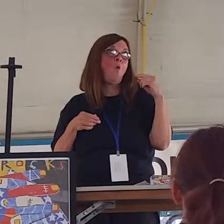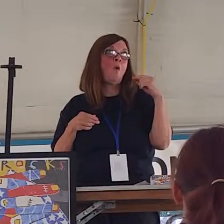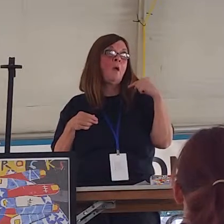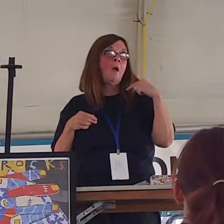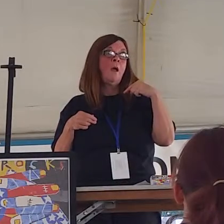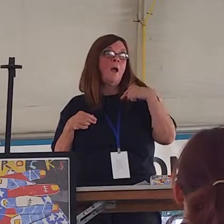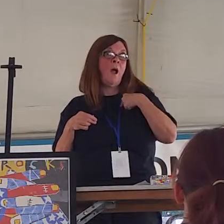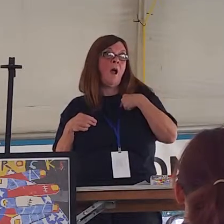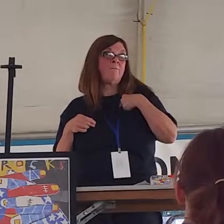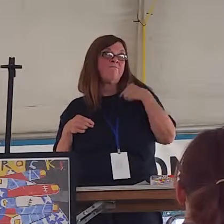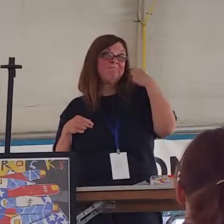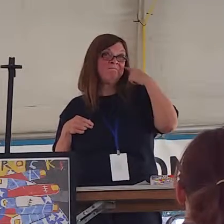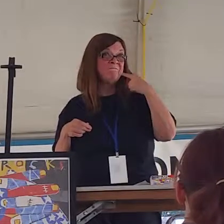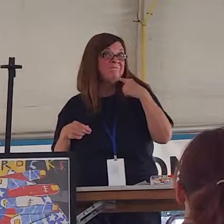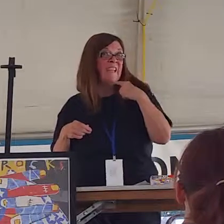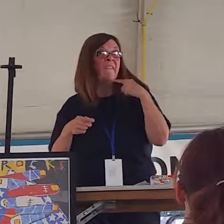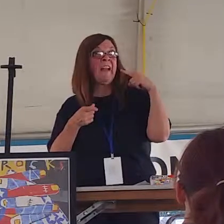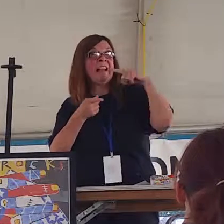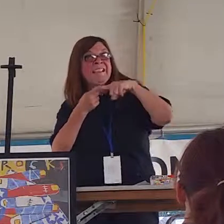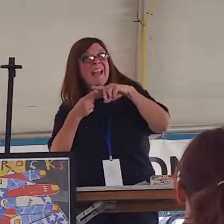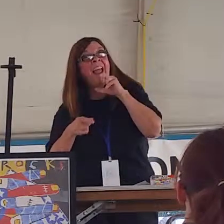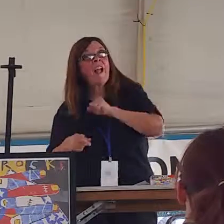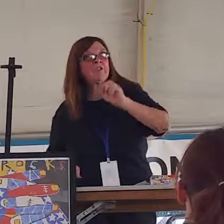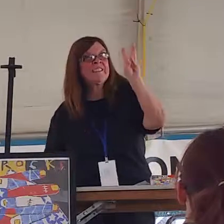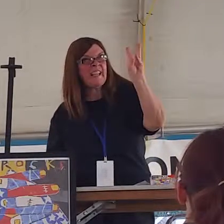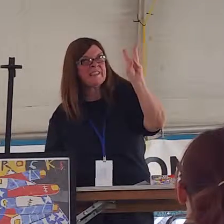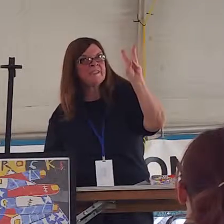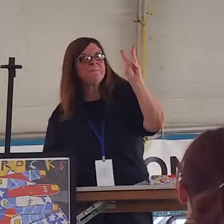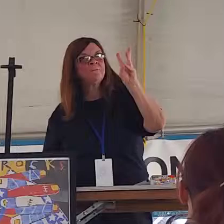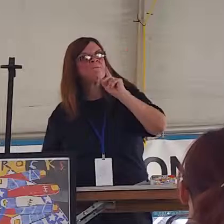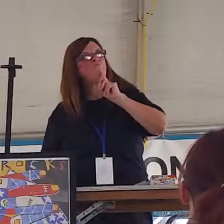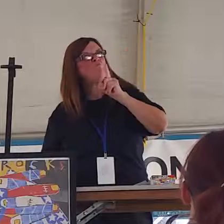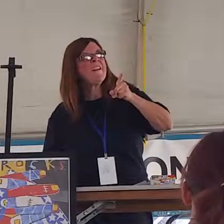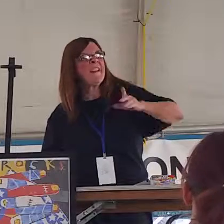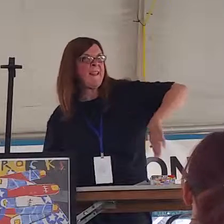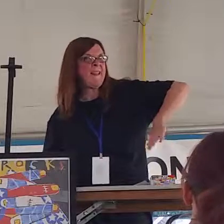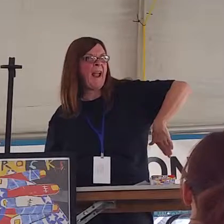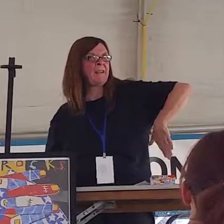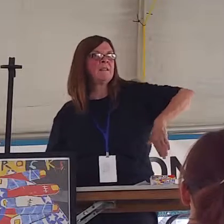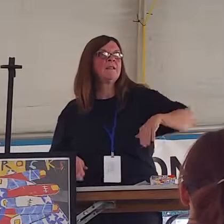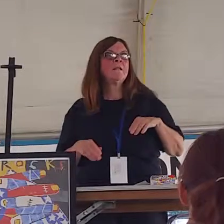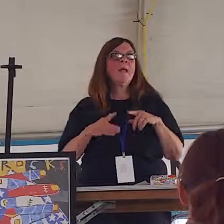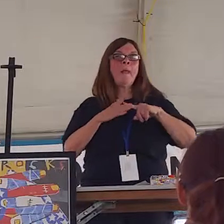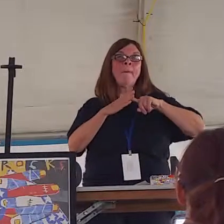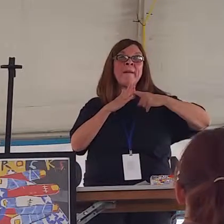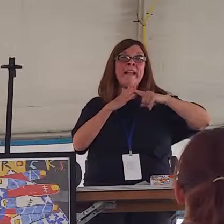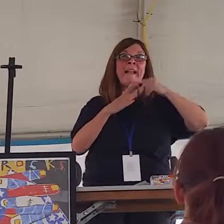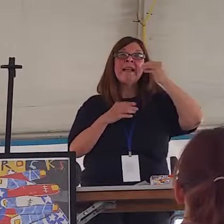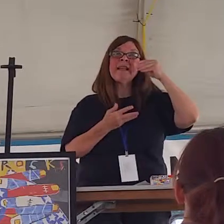didn't know that I was deaf. They didn't know that until I was 6 years old, so that was pretty late to discover